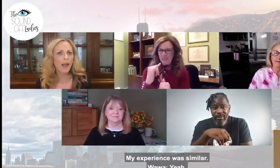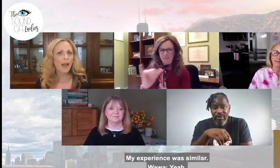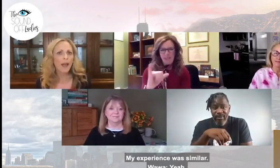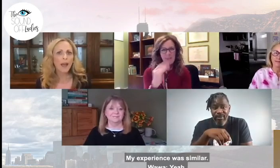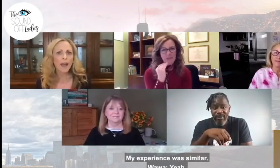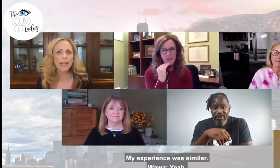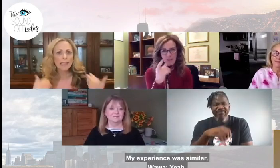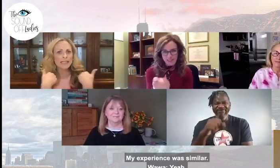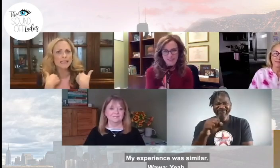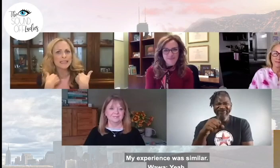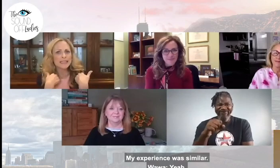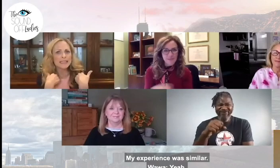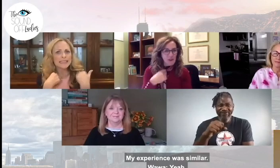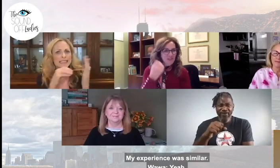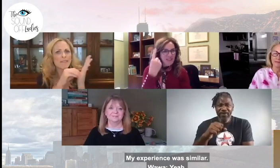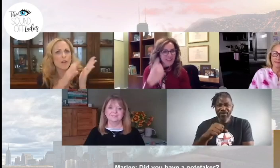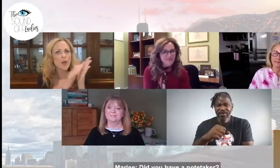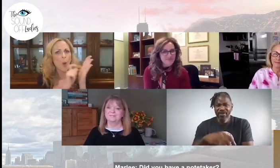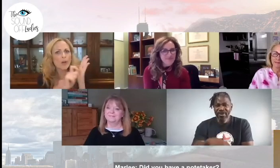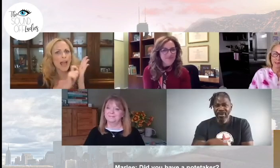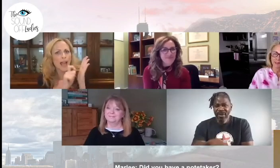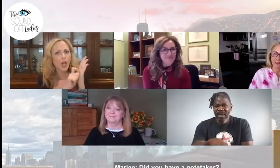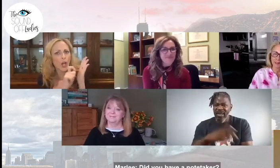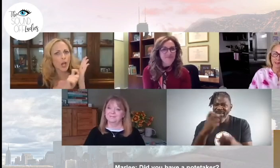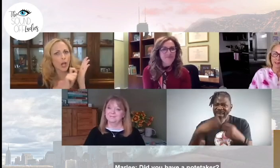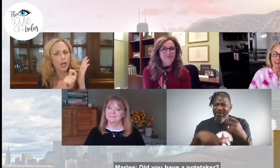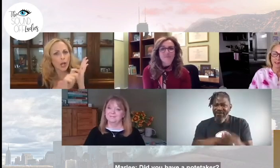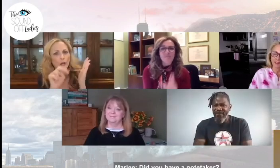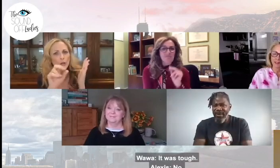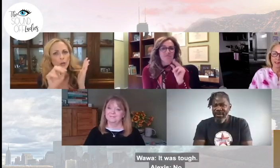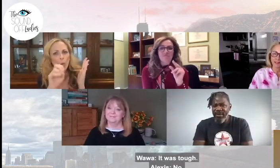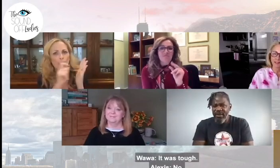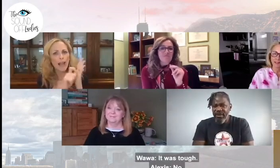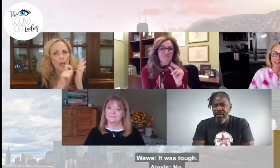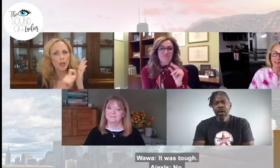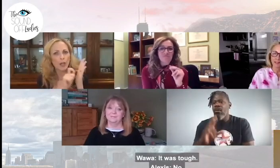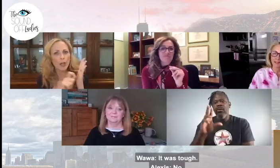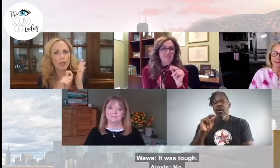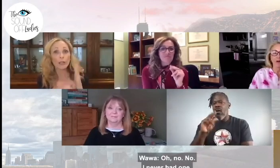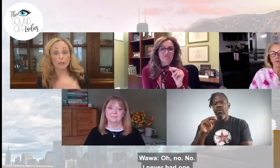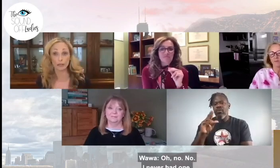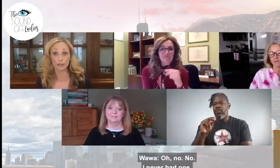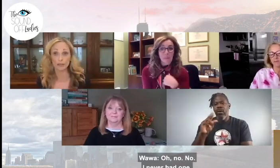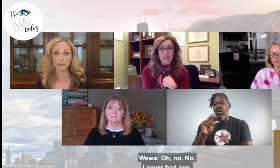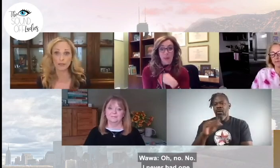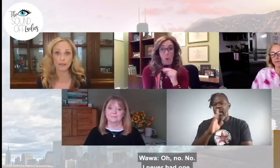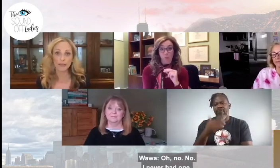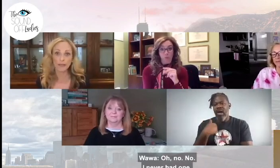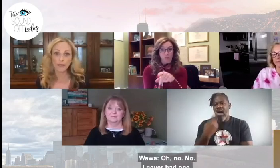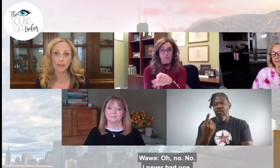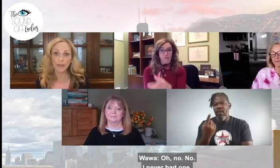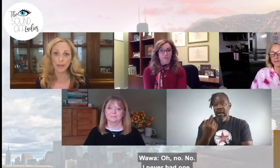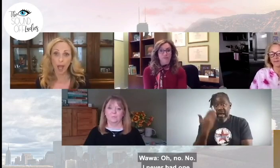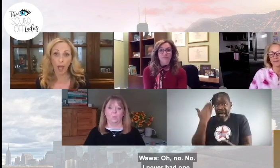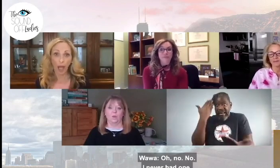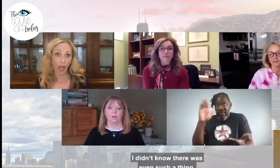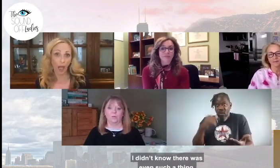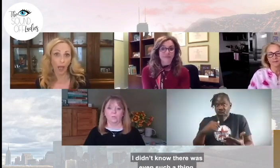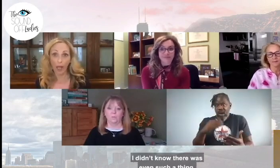um, in high school, and it was so easy to understand. Did you have a note taker? No, me, I